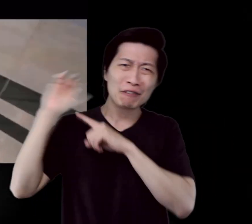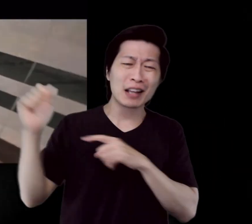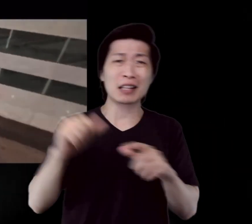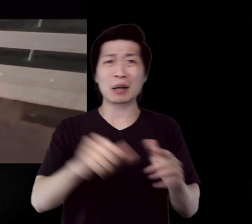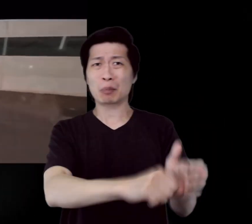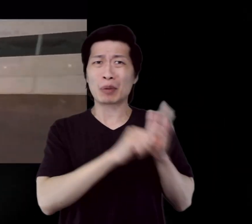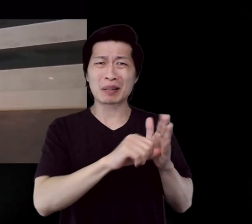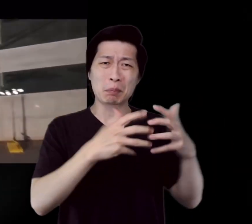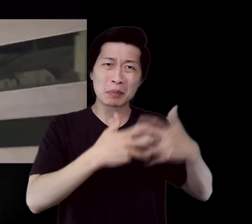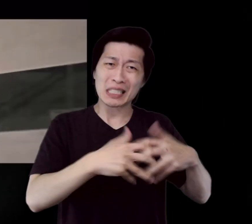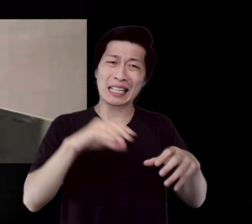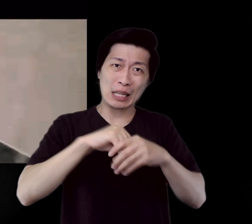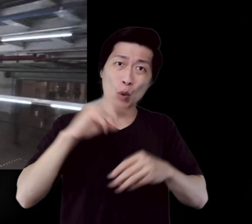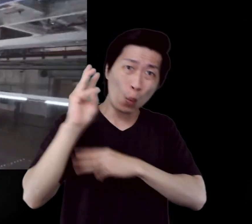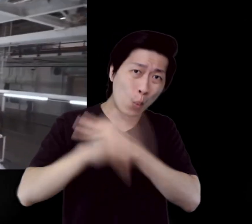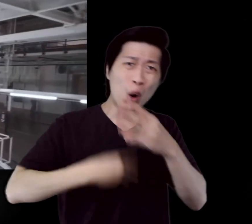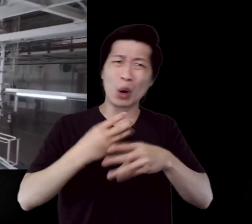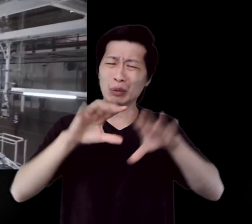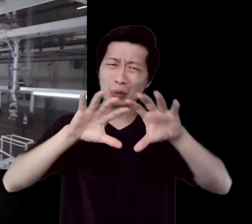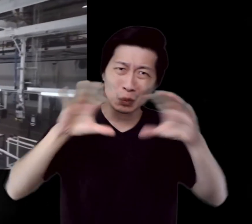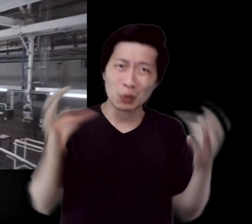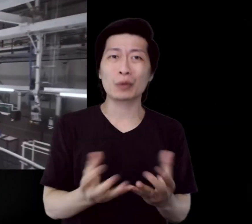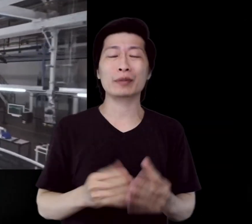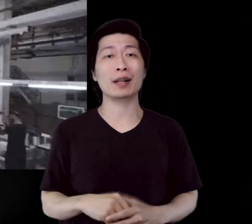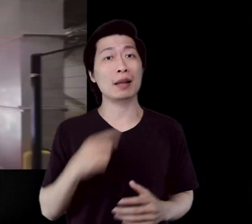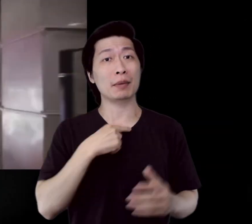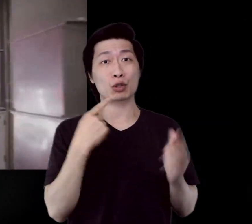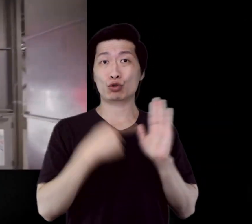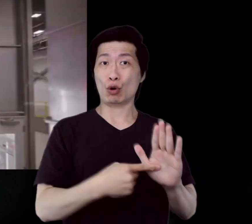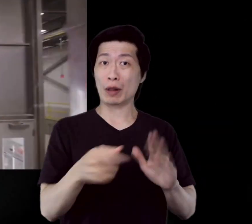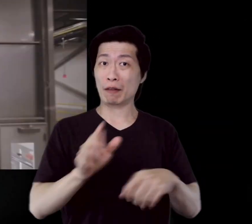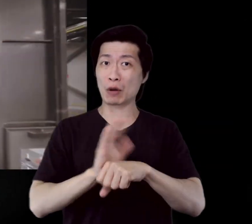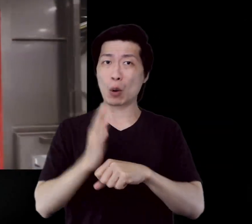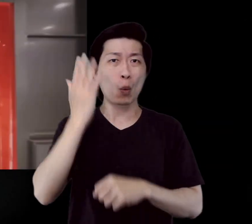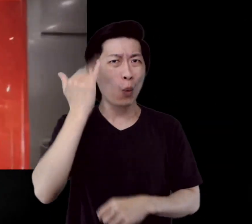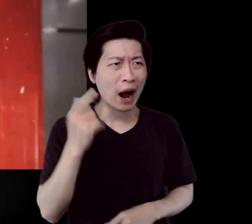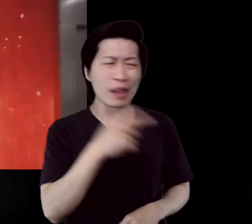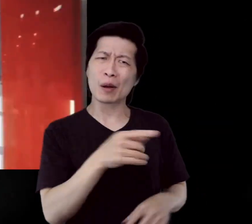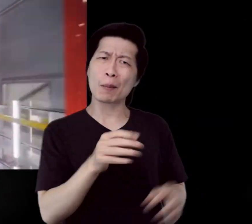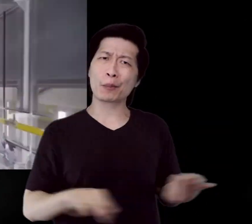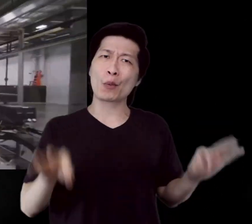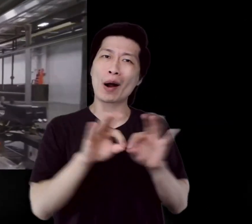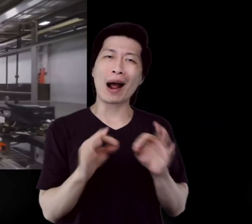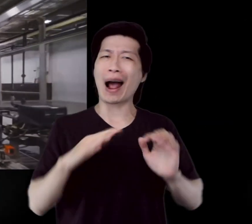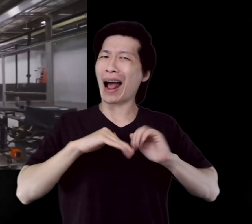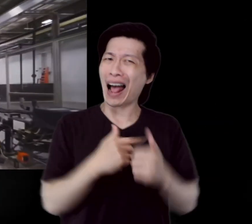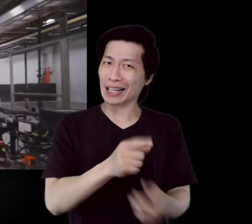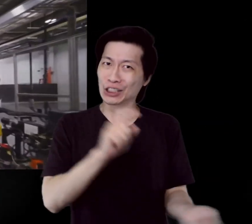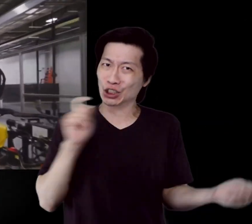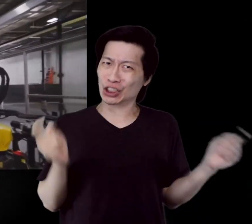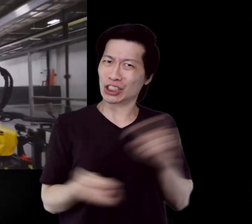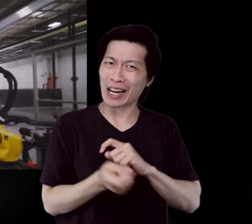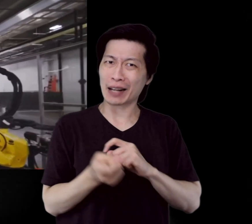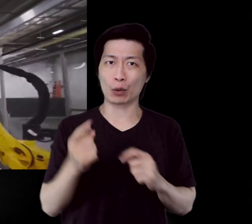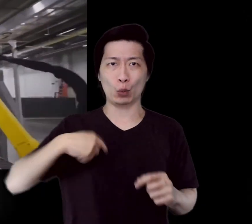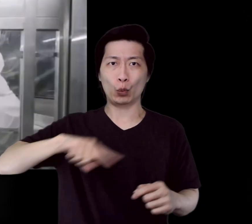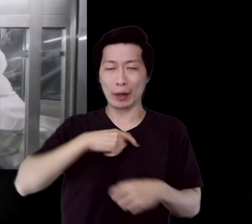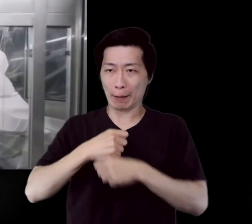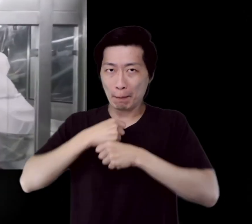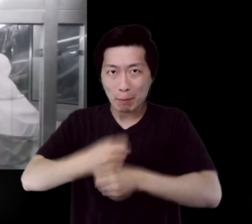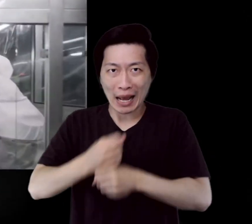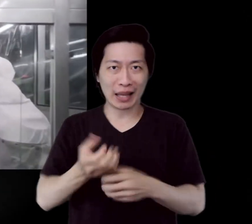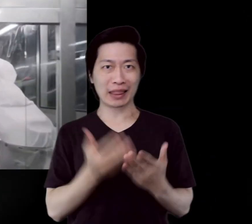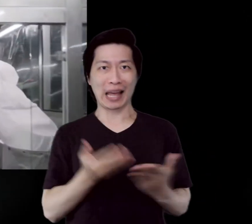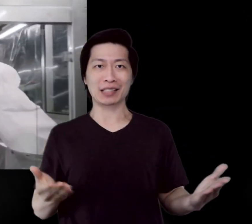and impressive machines in the world. In this video, I'm going to show you why they are so important and how they're changing the way